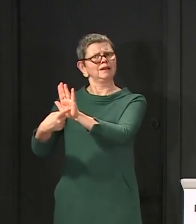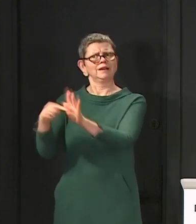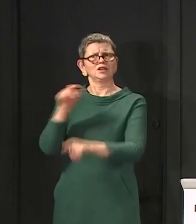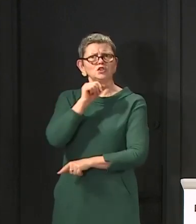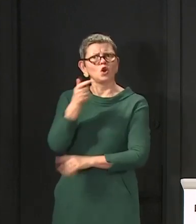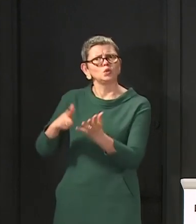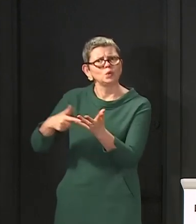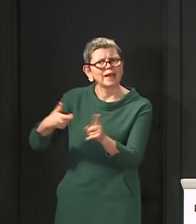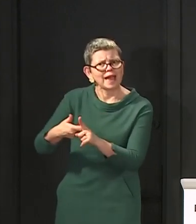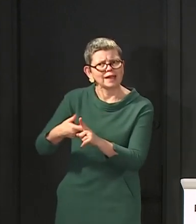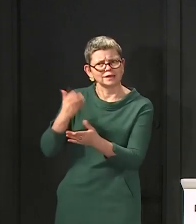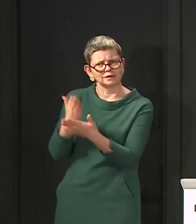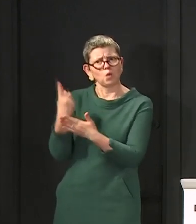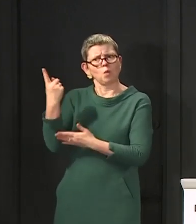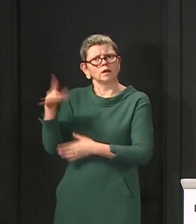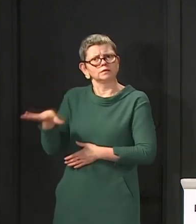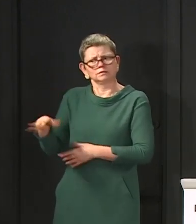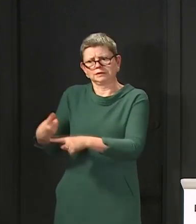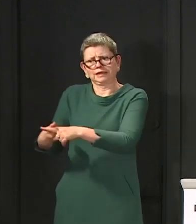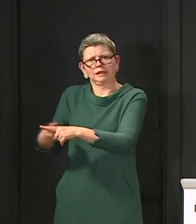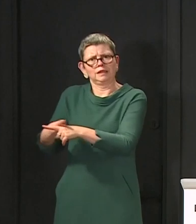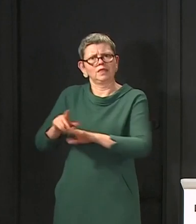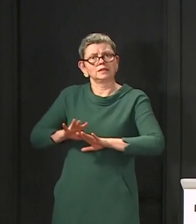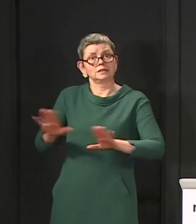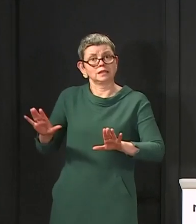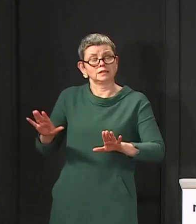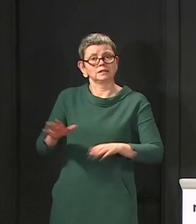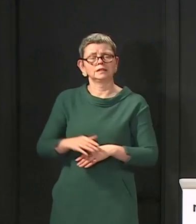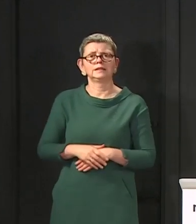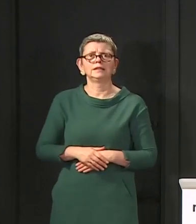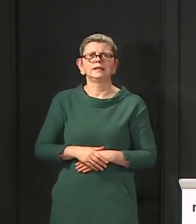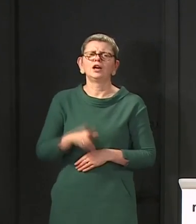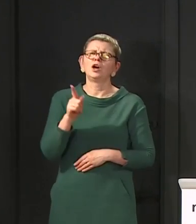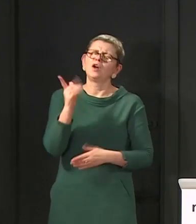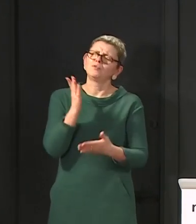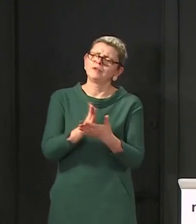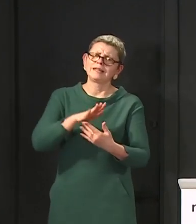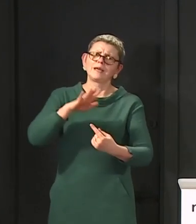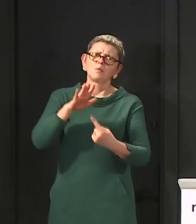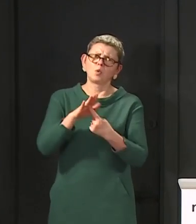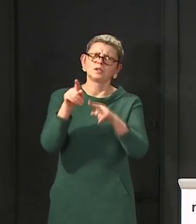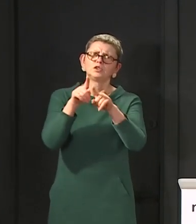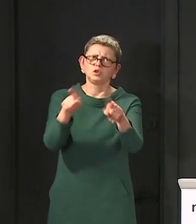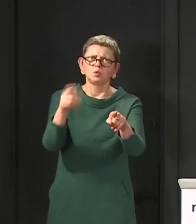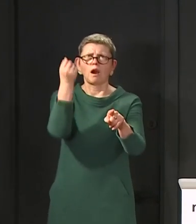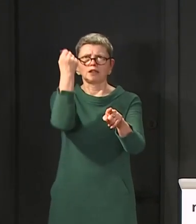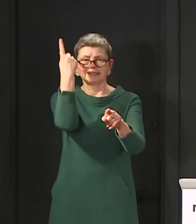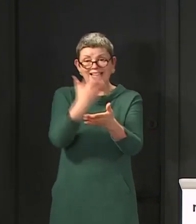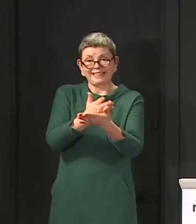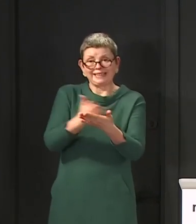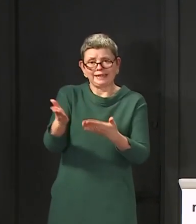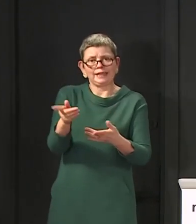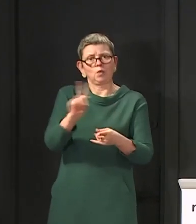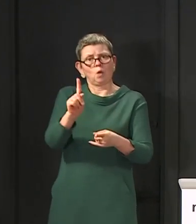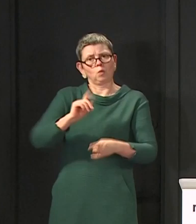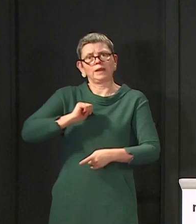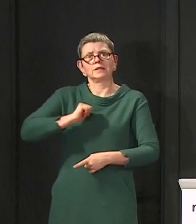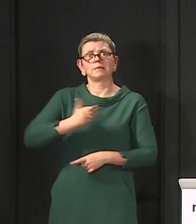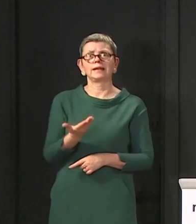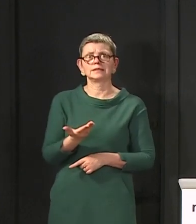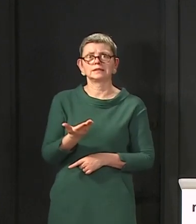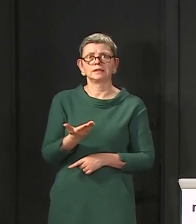is paramount if we expect all of you to know exactly what it is we are asking of you. And as leaders, we have a duty to